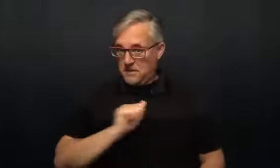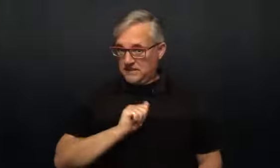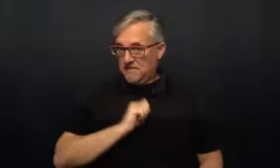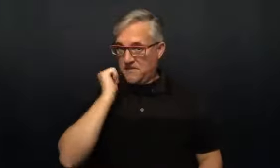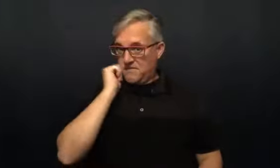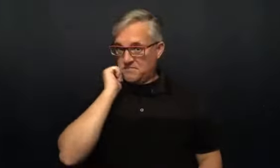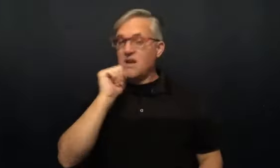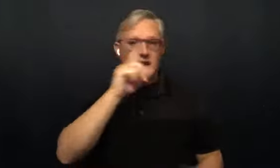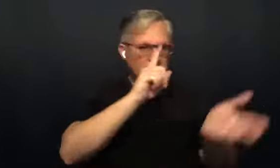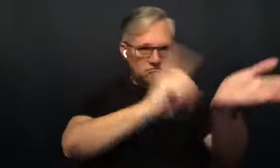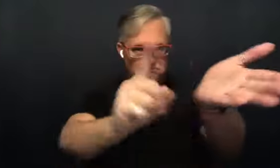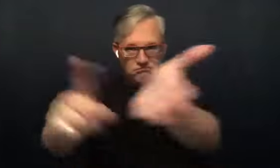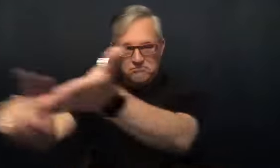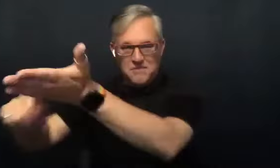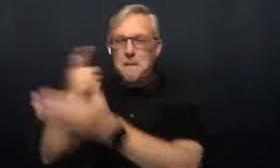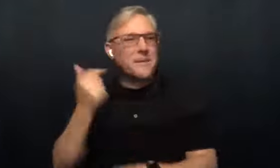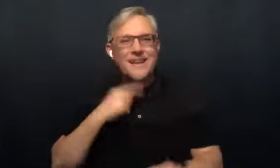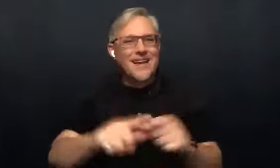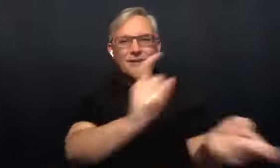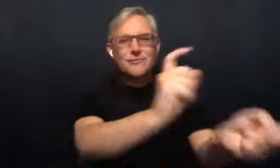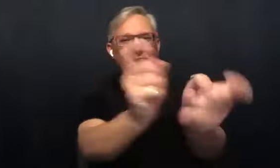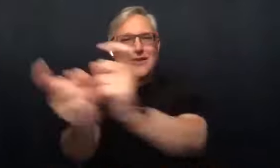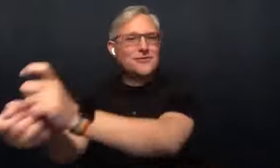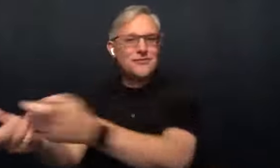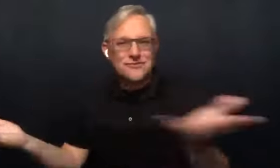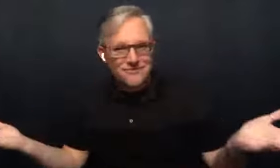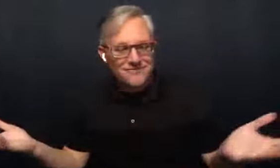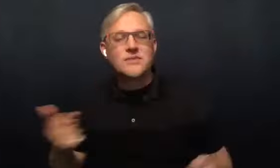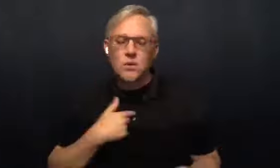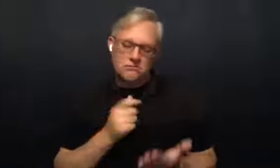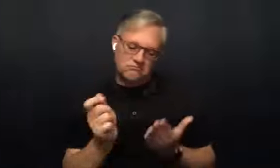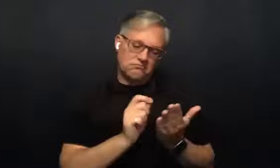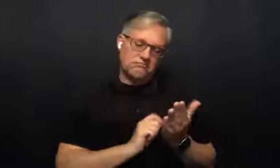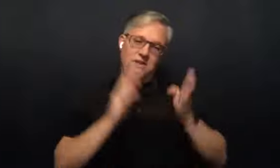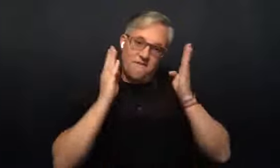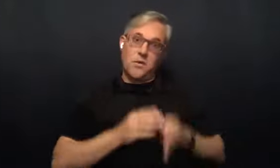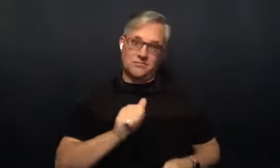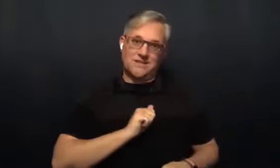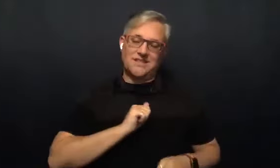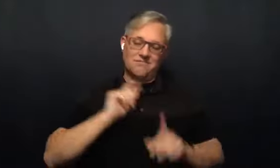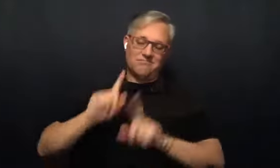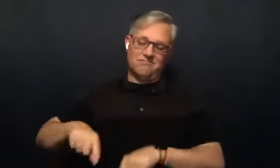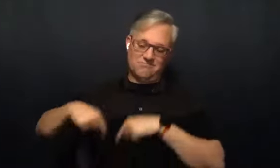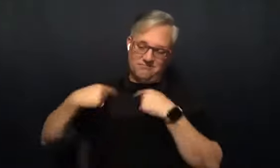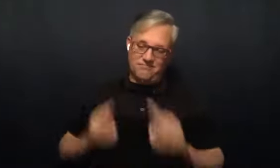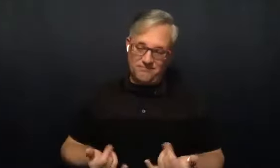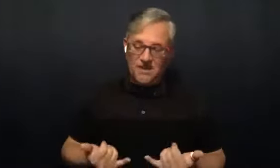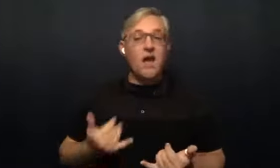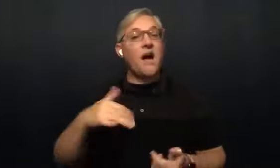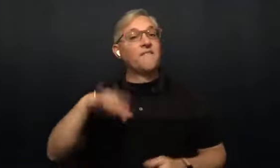I can't change anybody else. And I've had a lot of writing to focus on myself up to this point. And when I find things such as anxiety, worry,